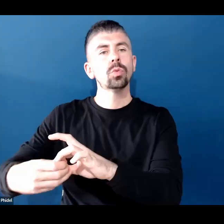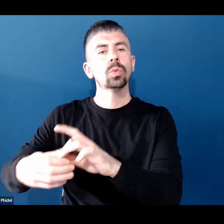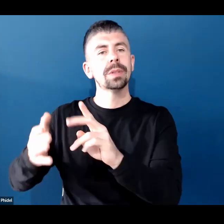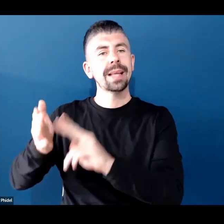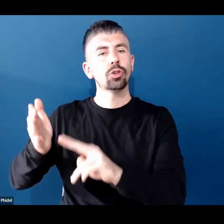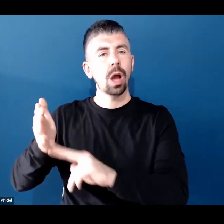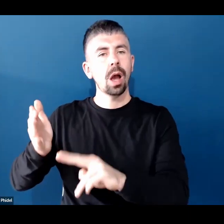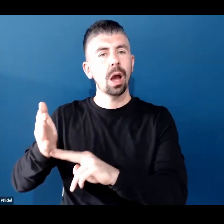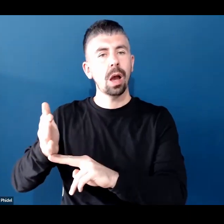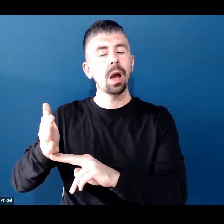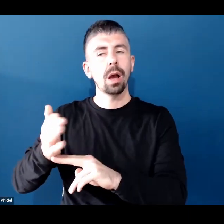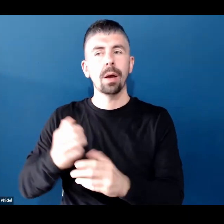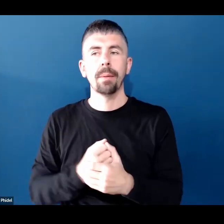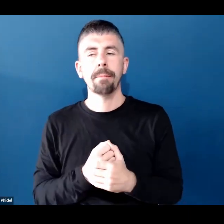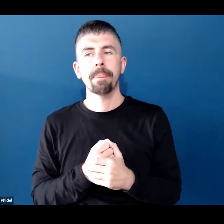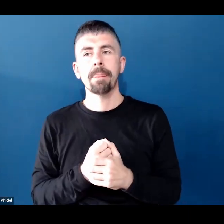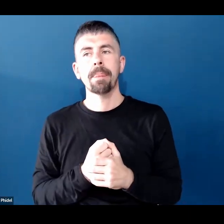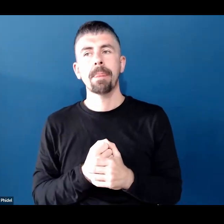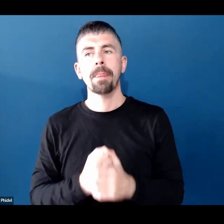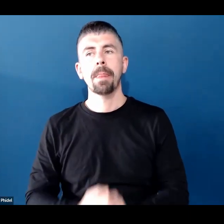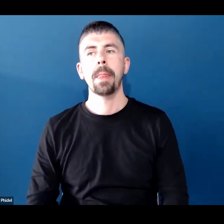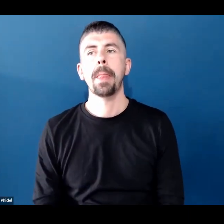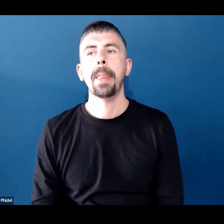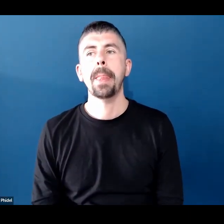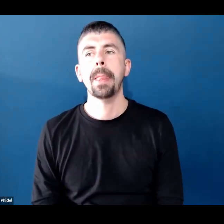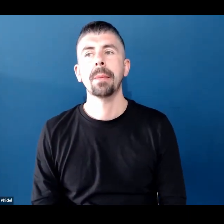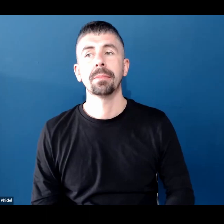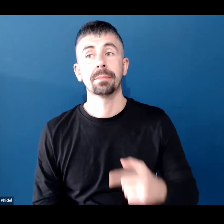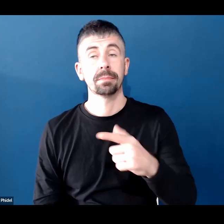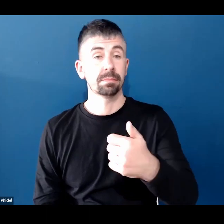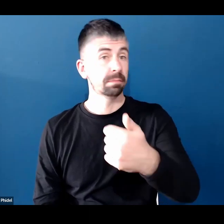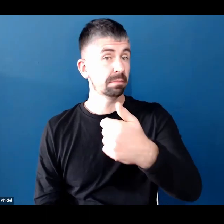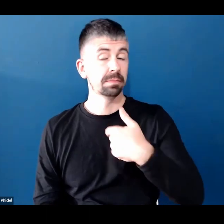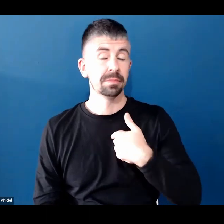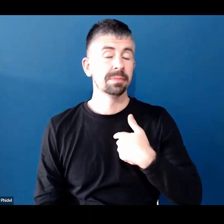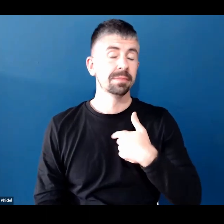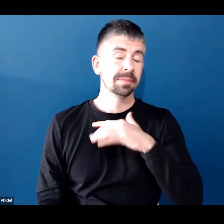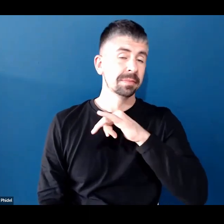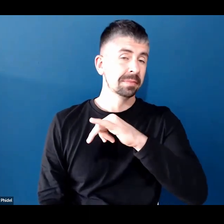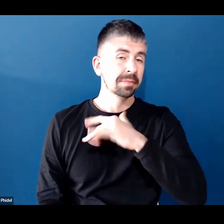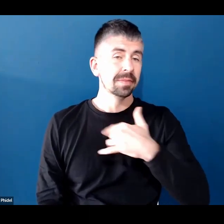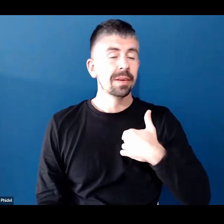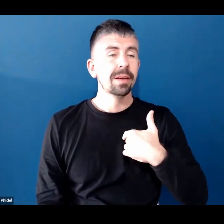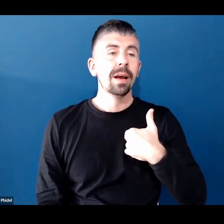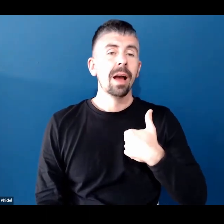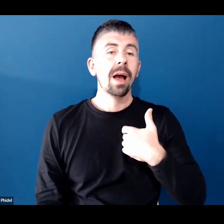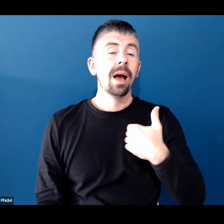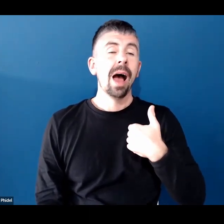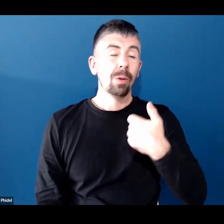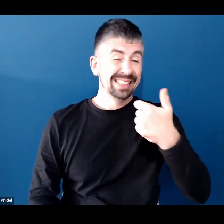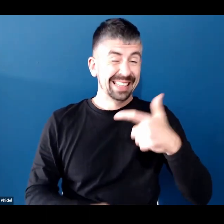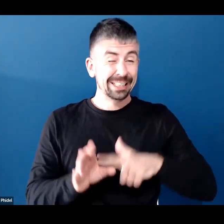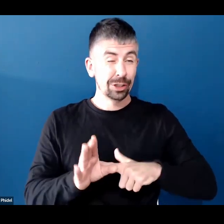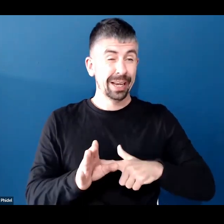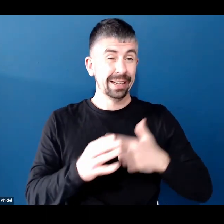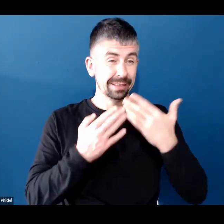That's great. Well, I mean, in my case, it was 6 years in. So you're already doing better. So I was 6 years into a formal